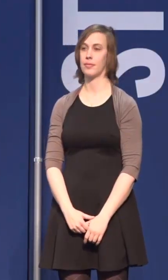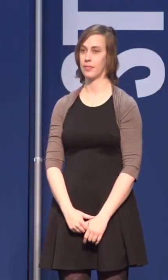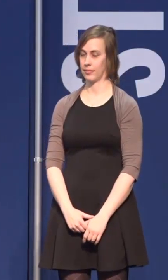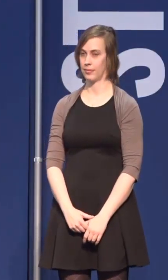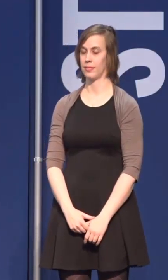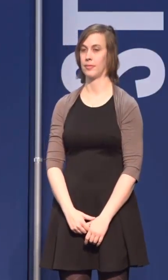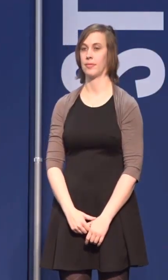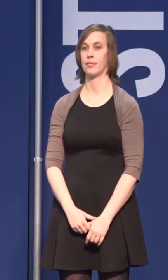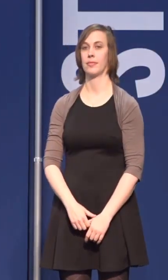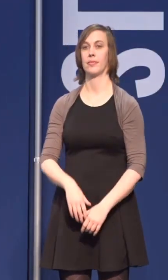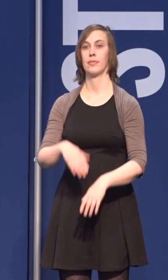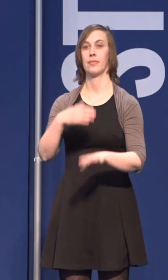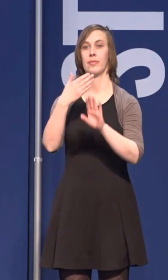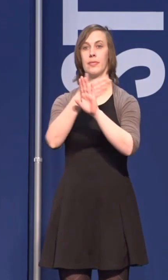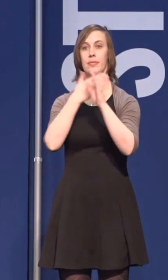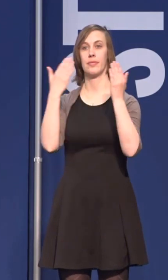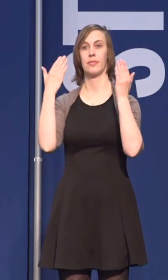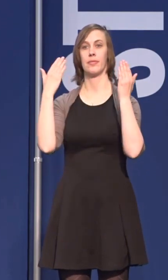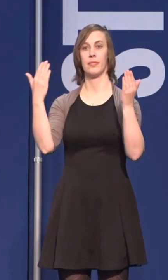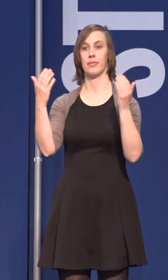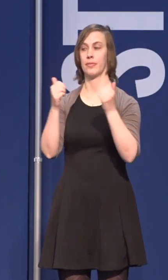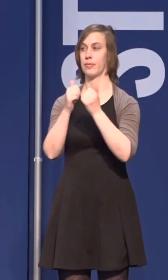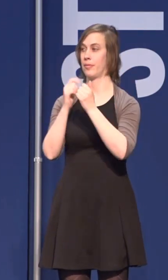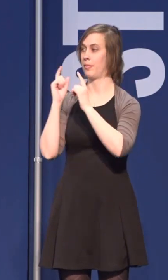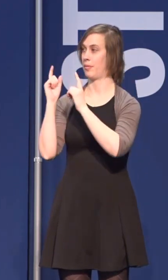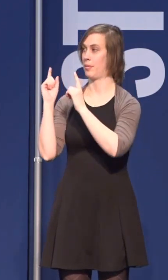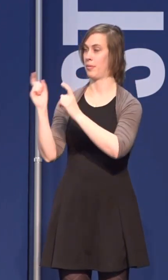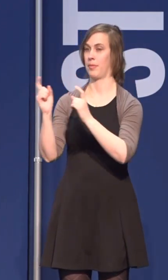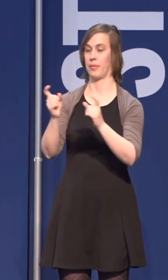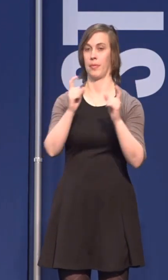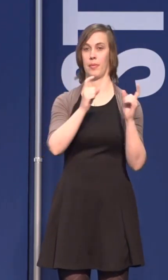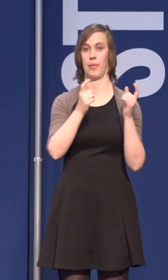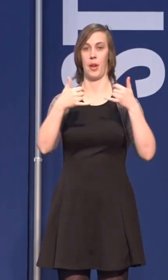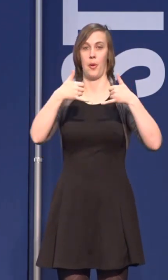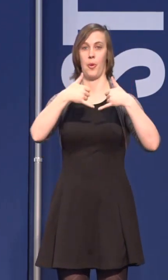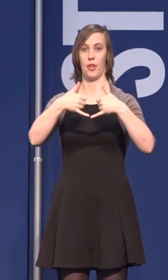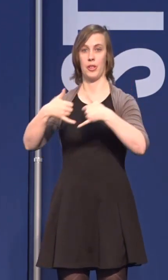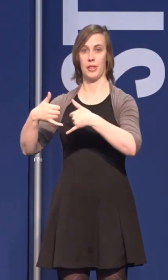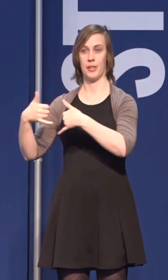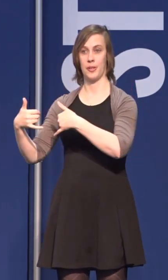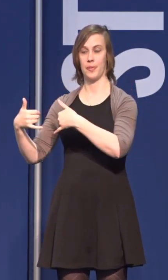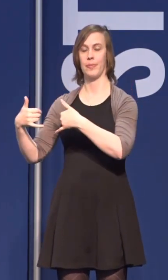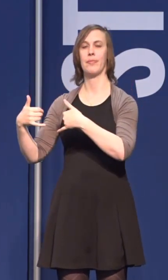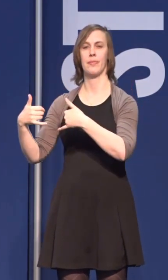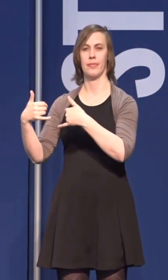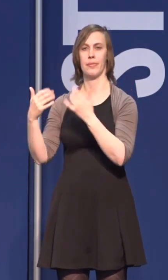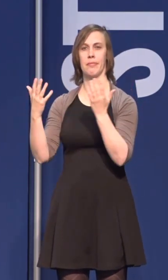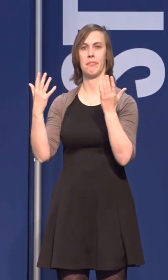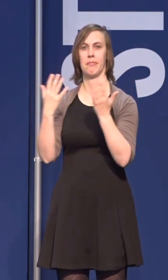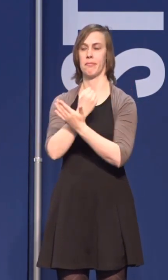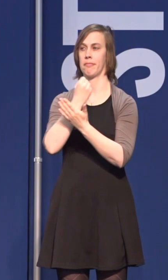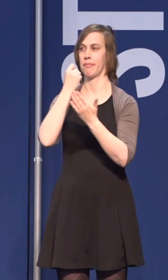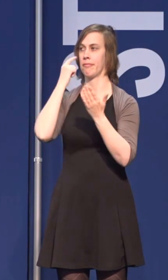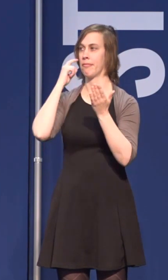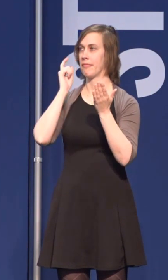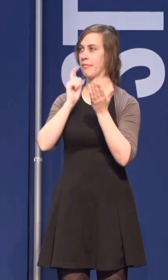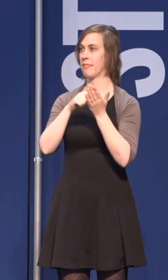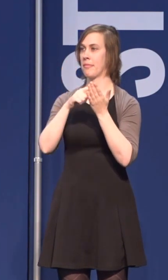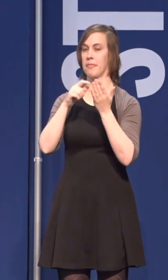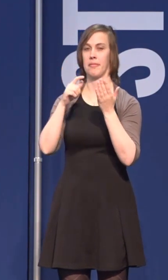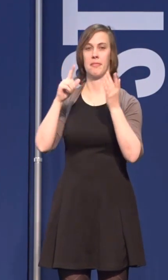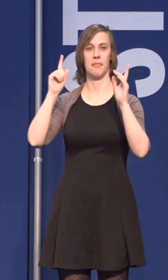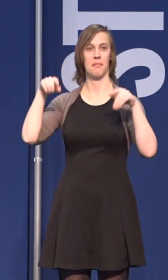Before proceeding to the presentation of the major awards, I would like to take a moment to recognize the special